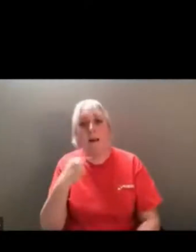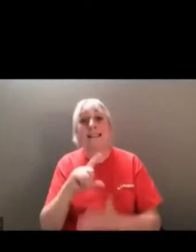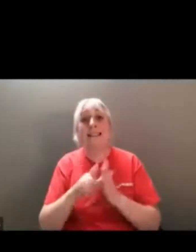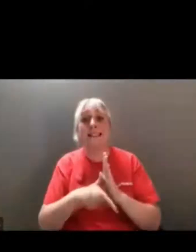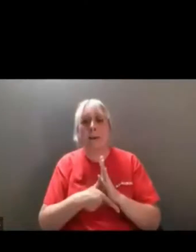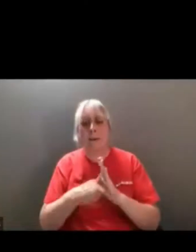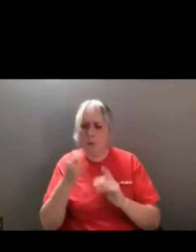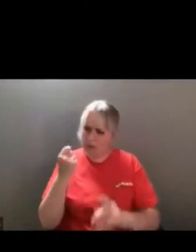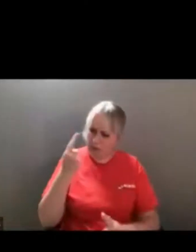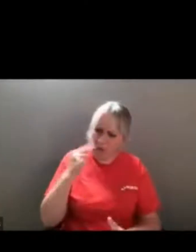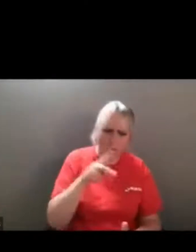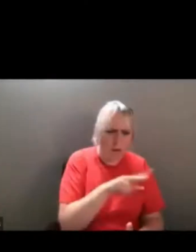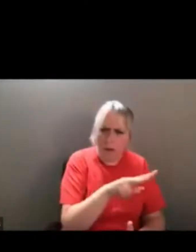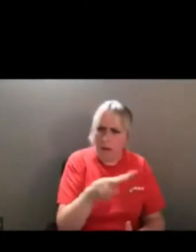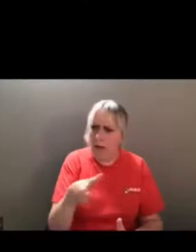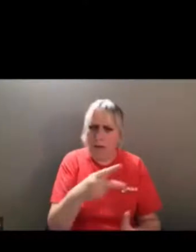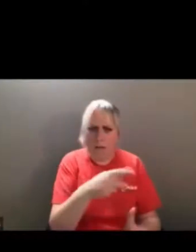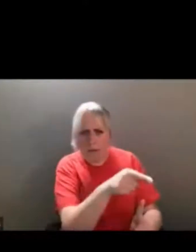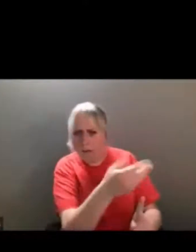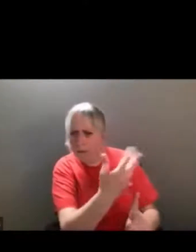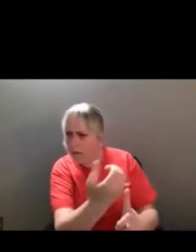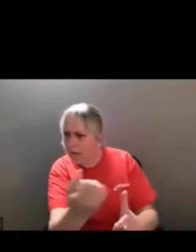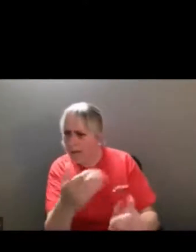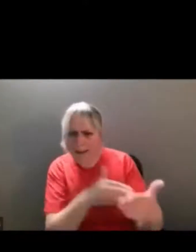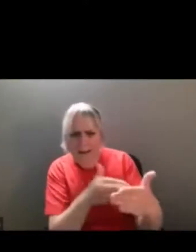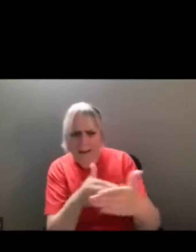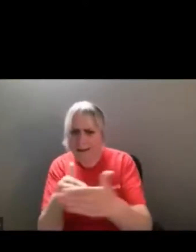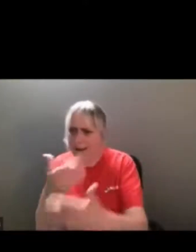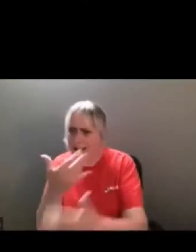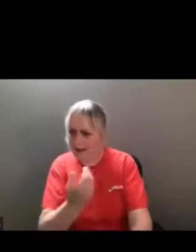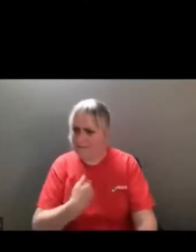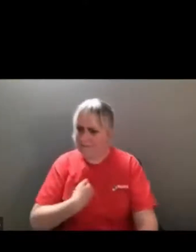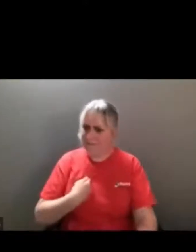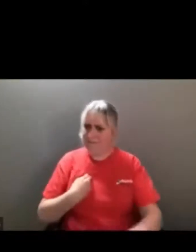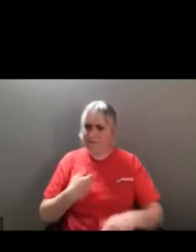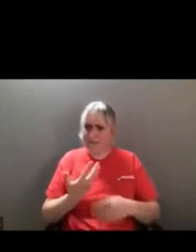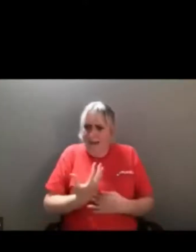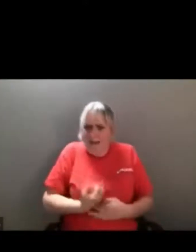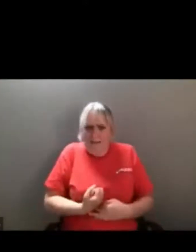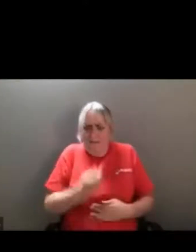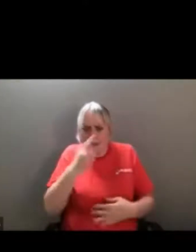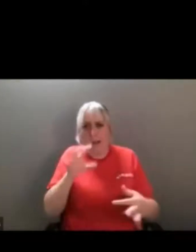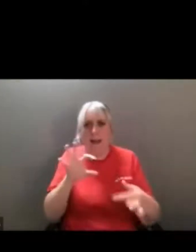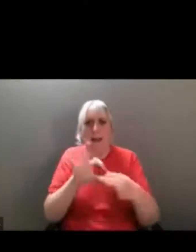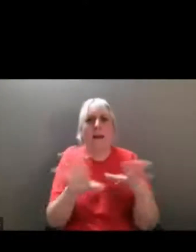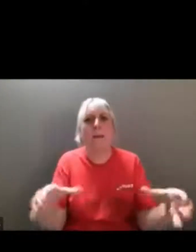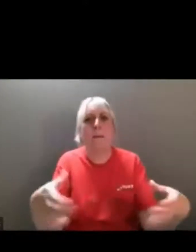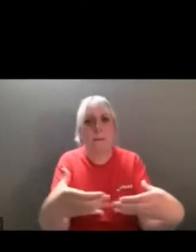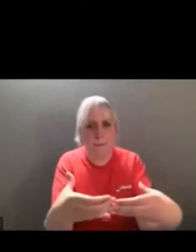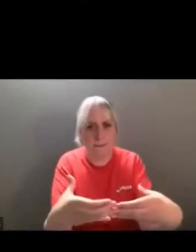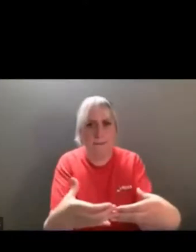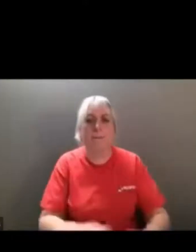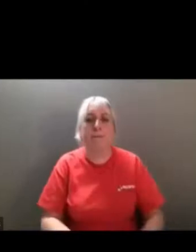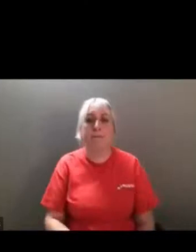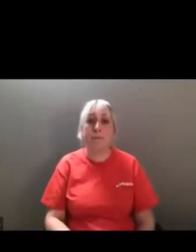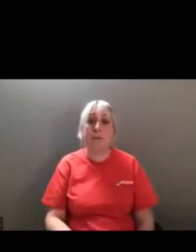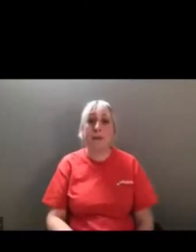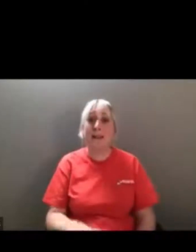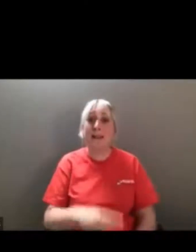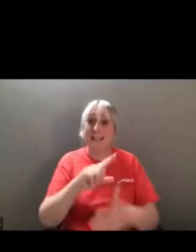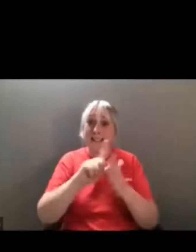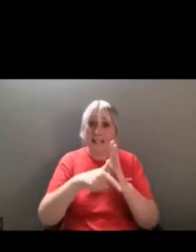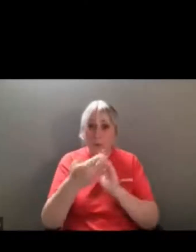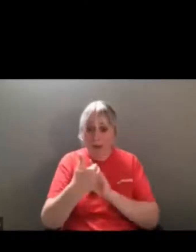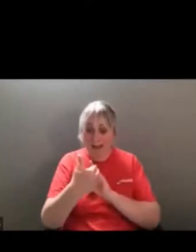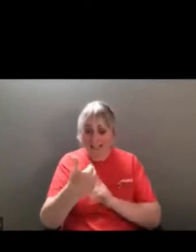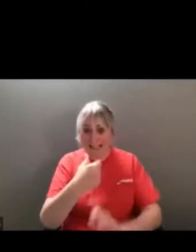Looking both to the past and to the situation in Britain today, we can see that disabled identities are most clearly defined at moments of